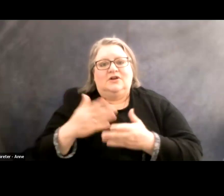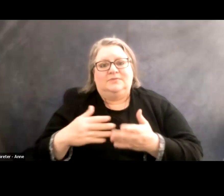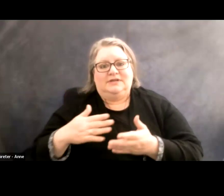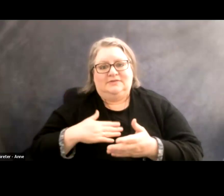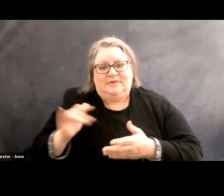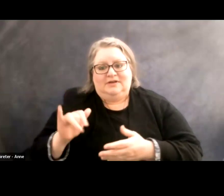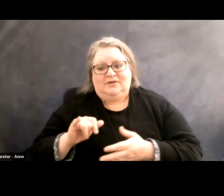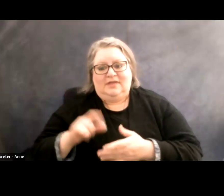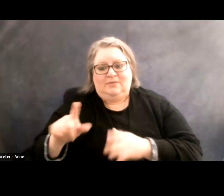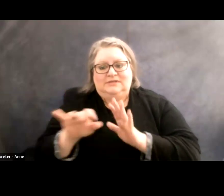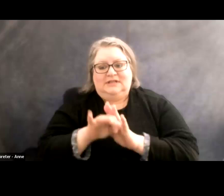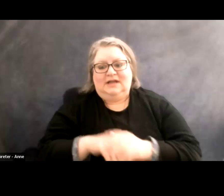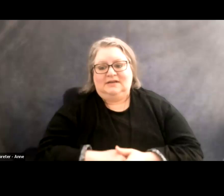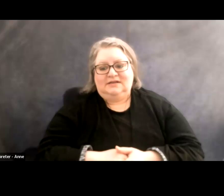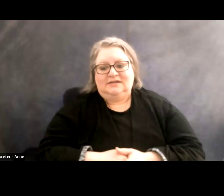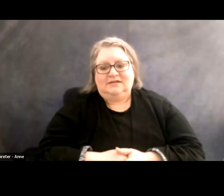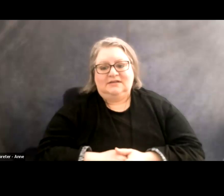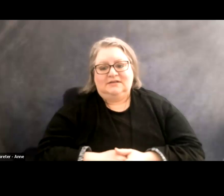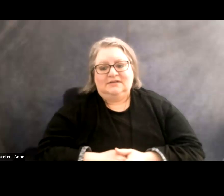also that was selected.